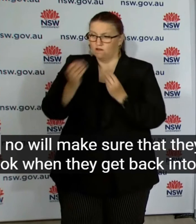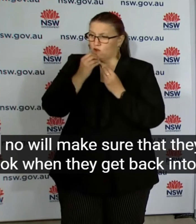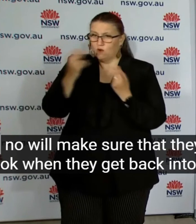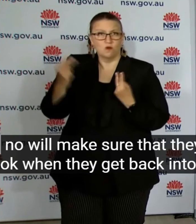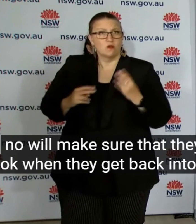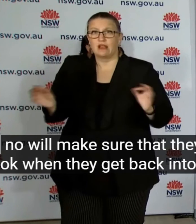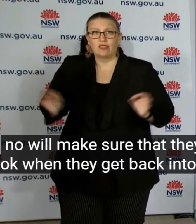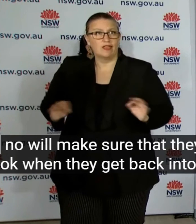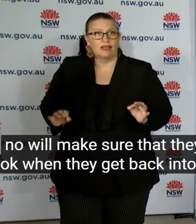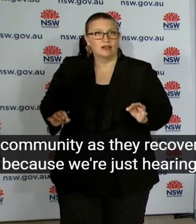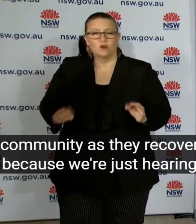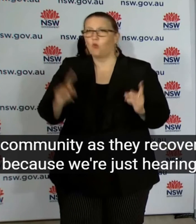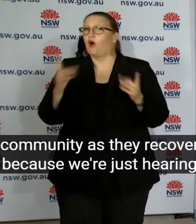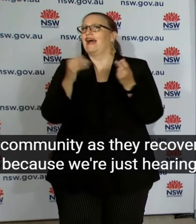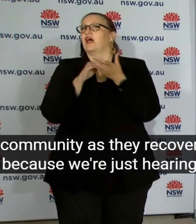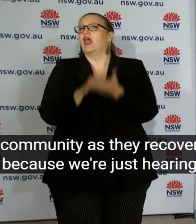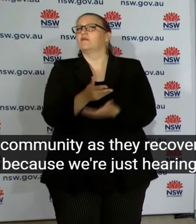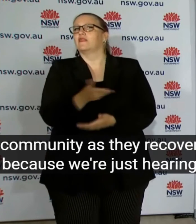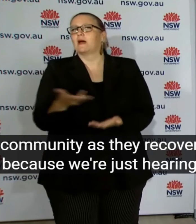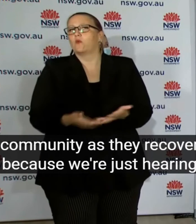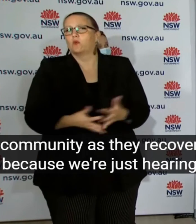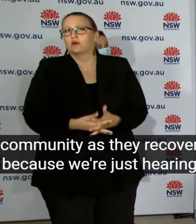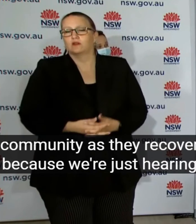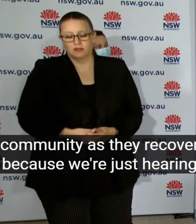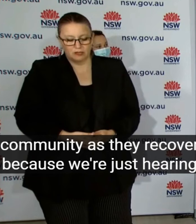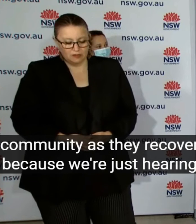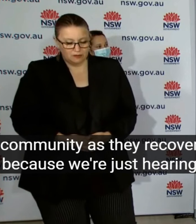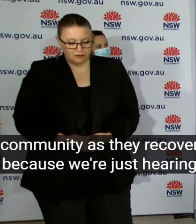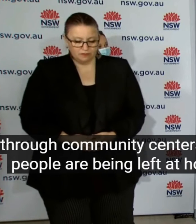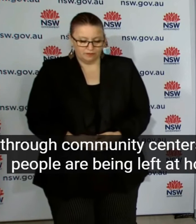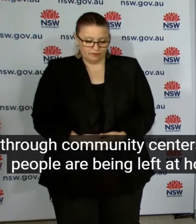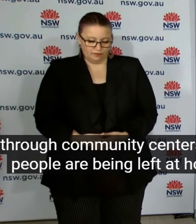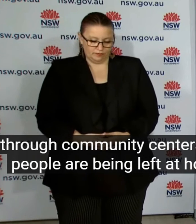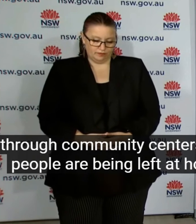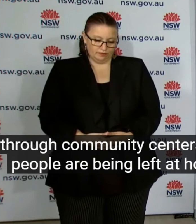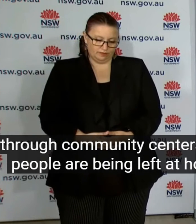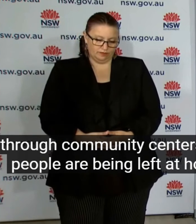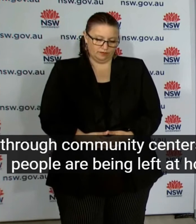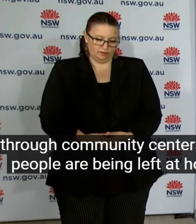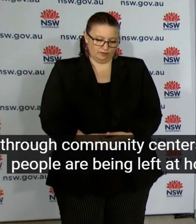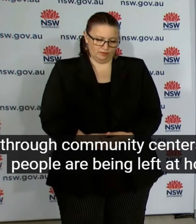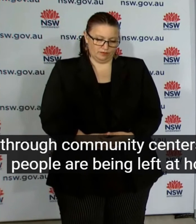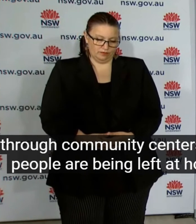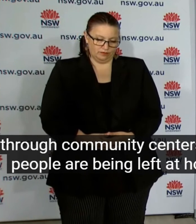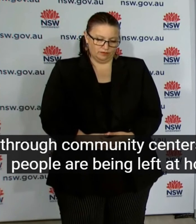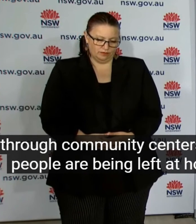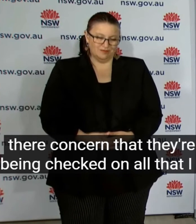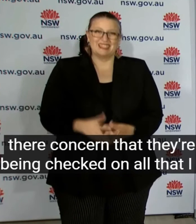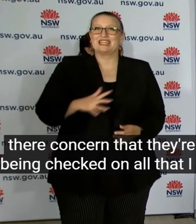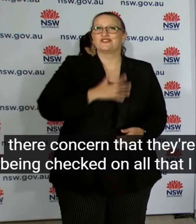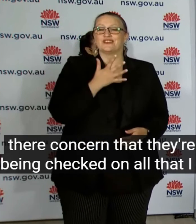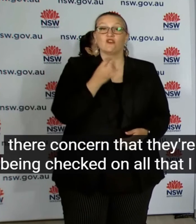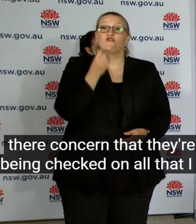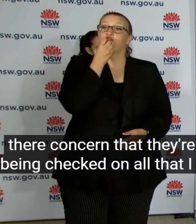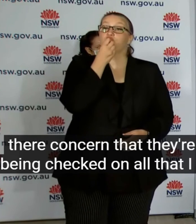etc. It's interesting, isn't it? I mean, the issues around food, you wouldn't normally expect the health system to be doing that, but